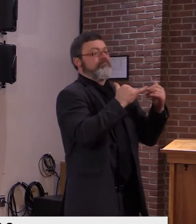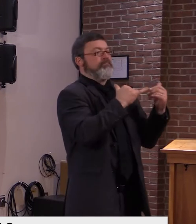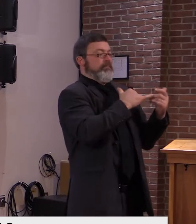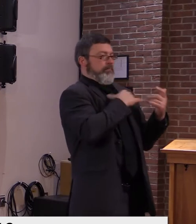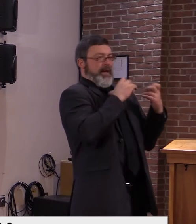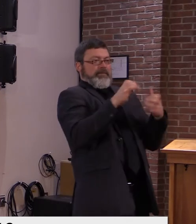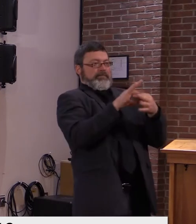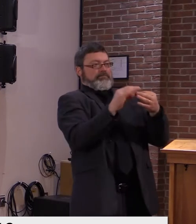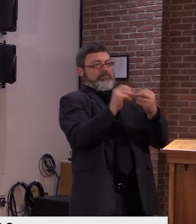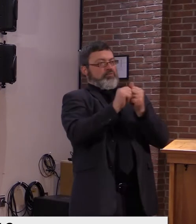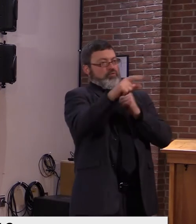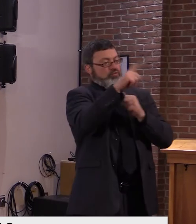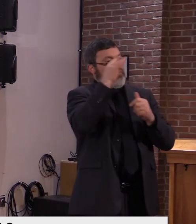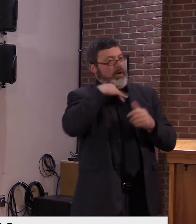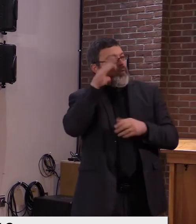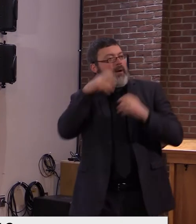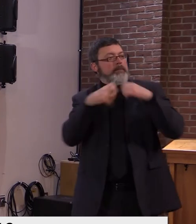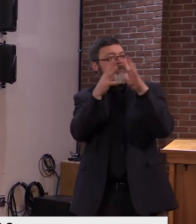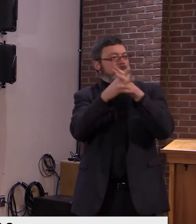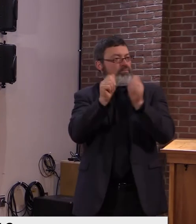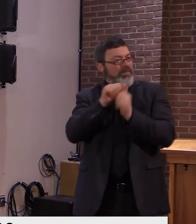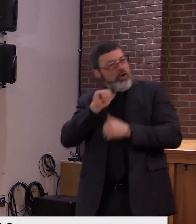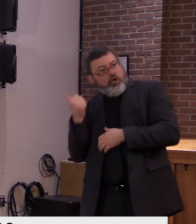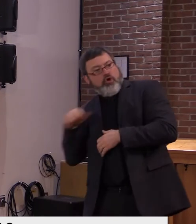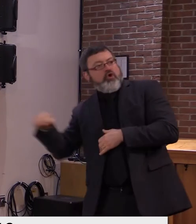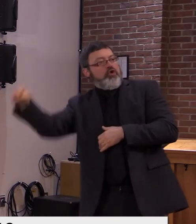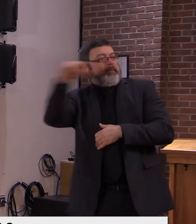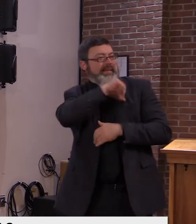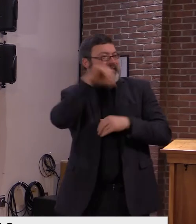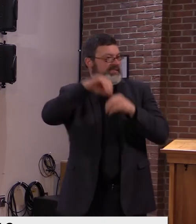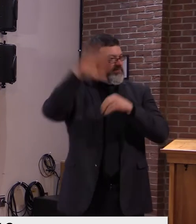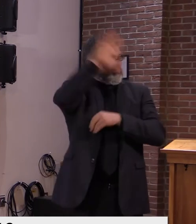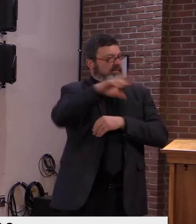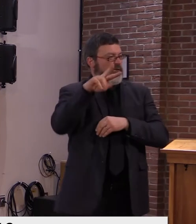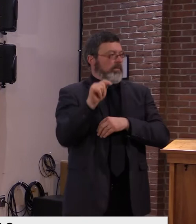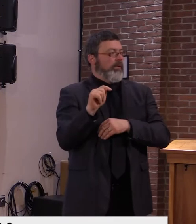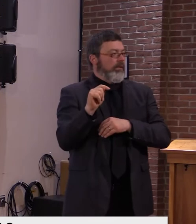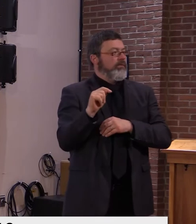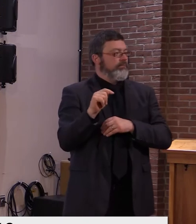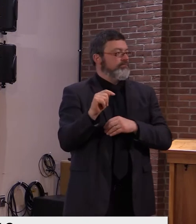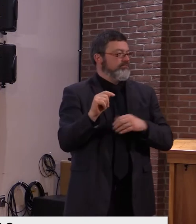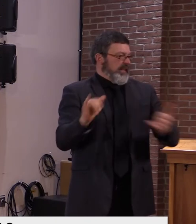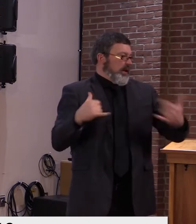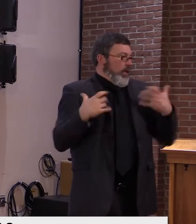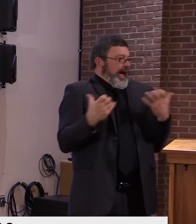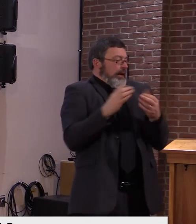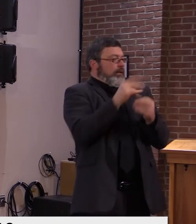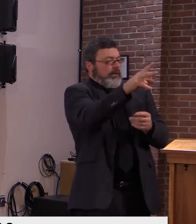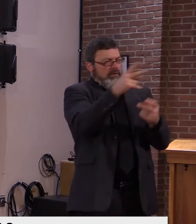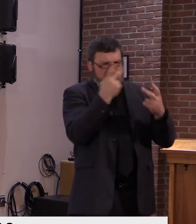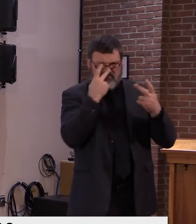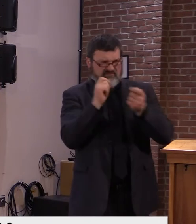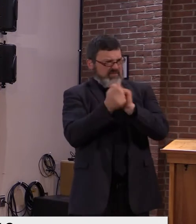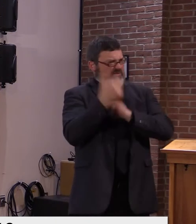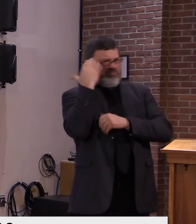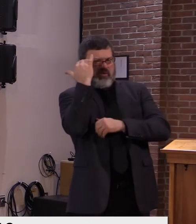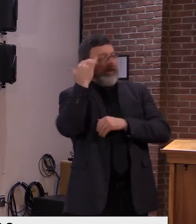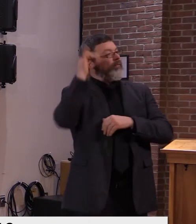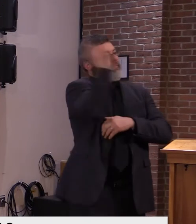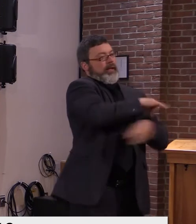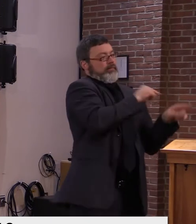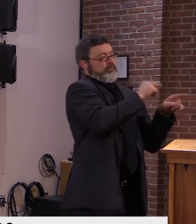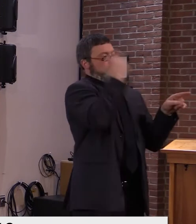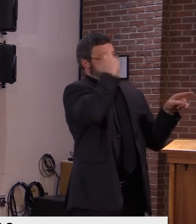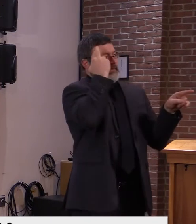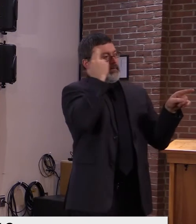place to try to prevent vectoring of this nature, sometimes the timelines interfere with that, and these kinds of events can